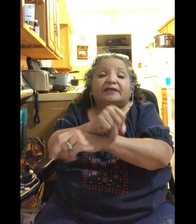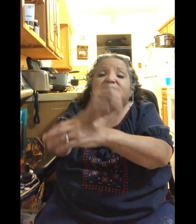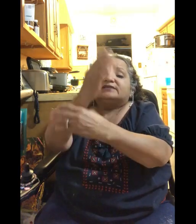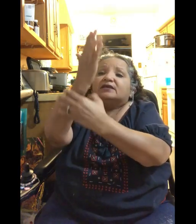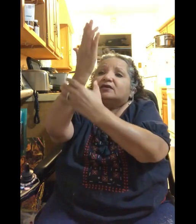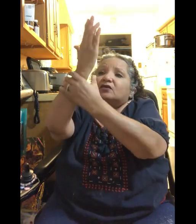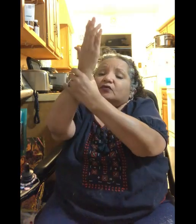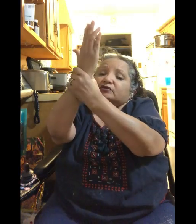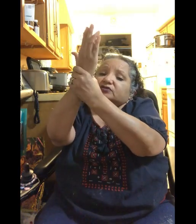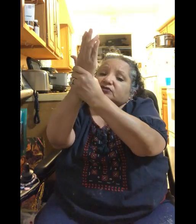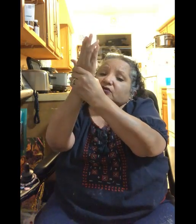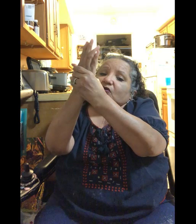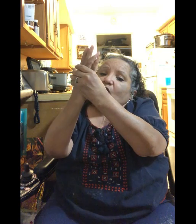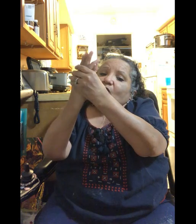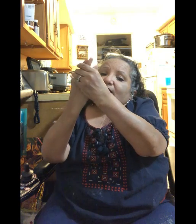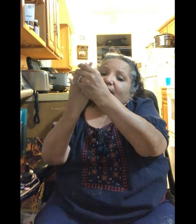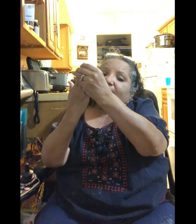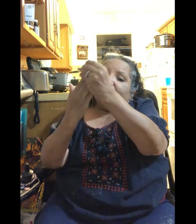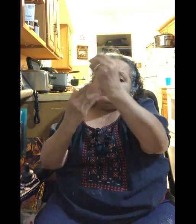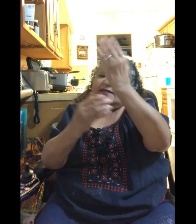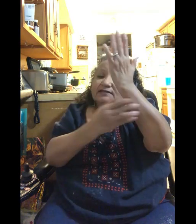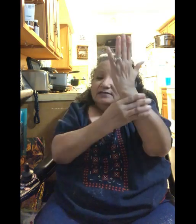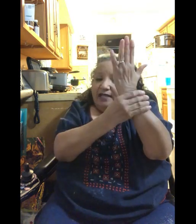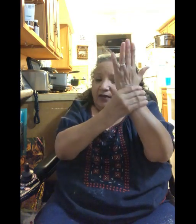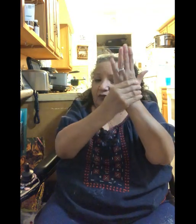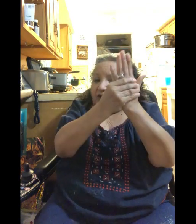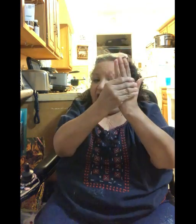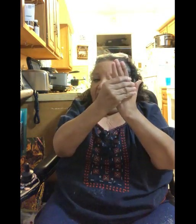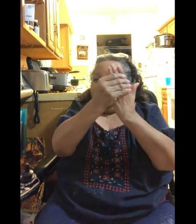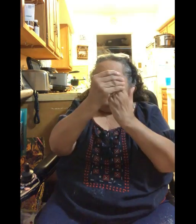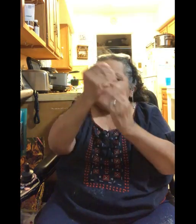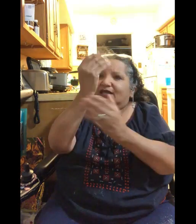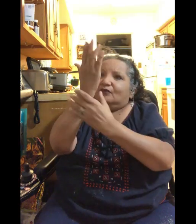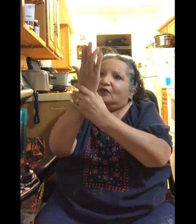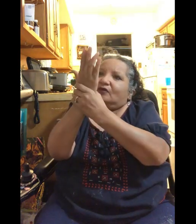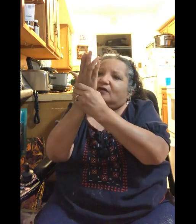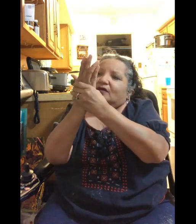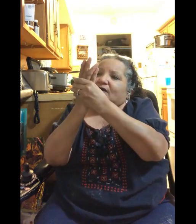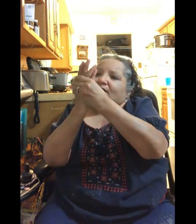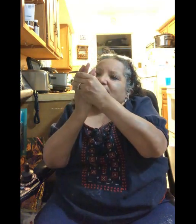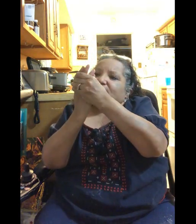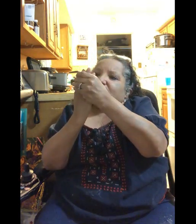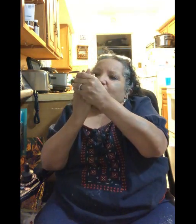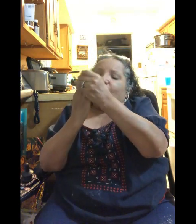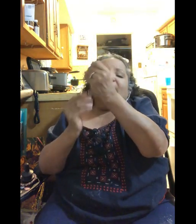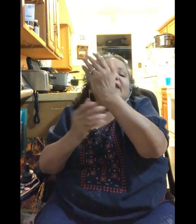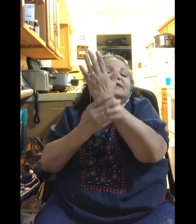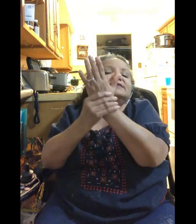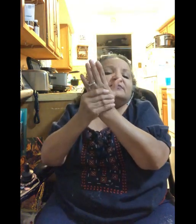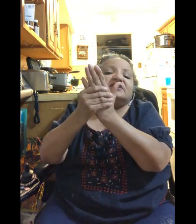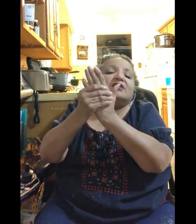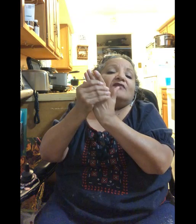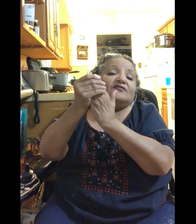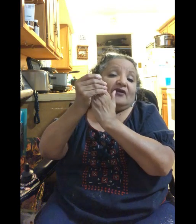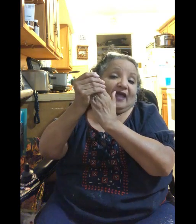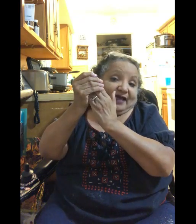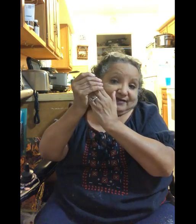hands. We're just gonna go one hand like this and one hand like this, like we're wringing something off of our